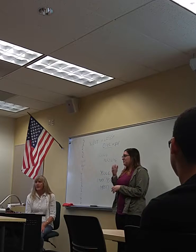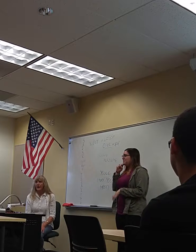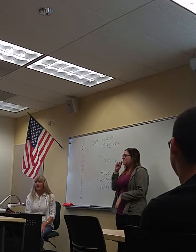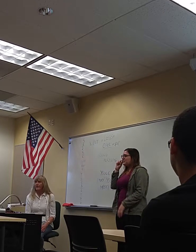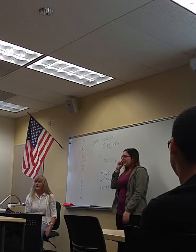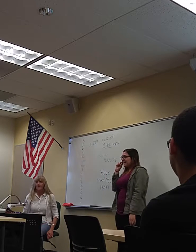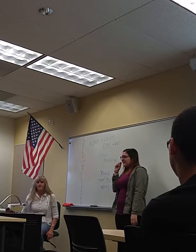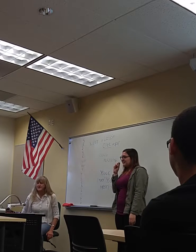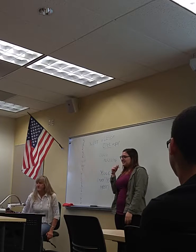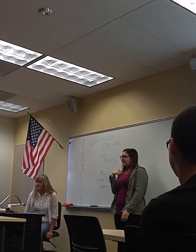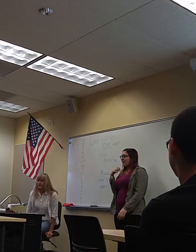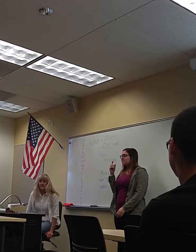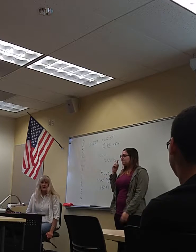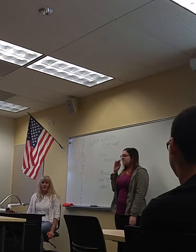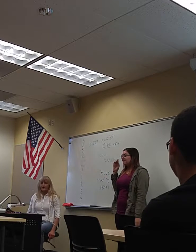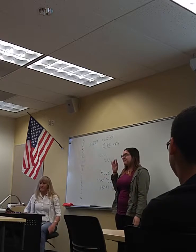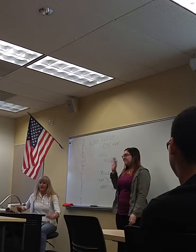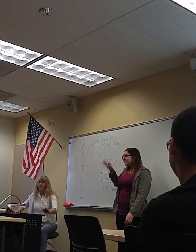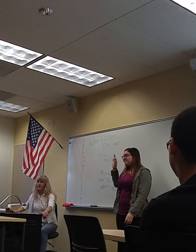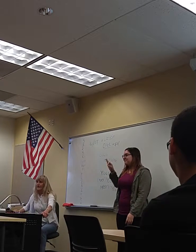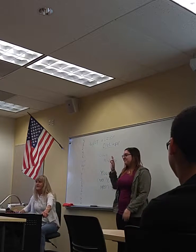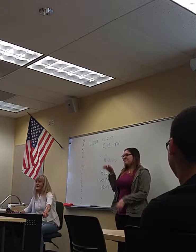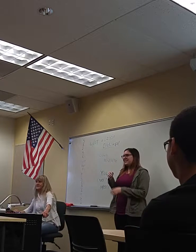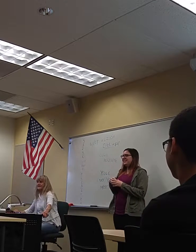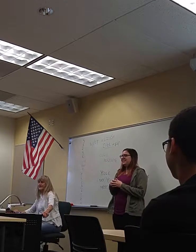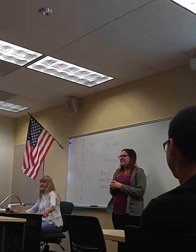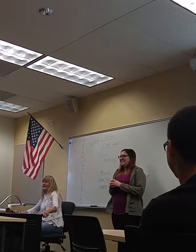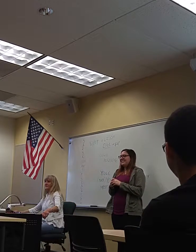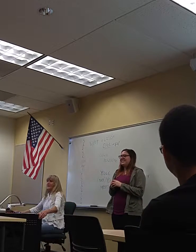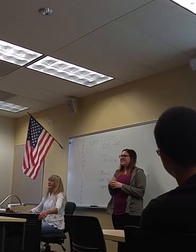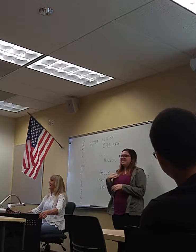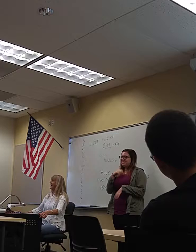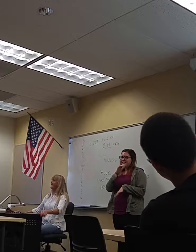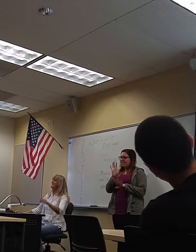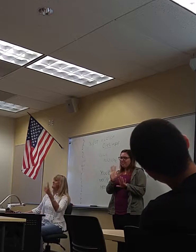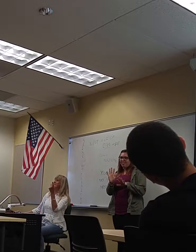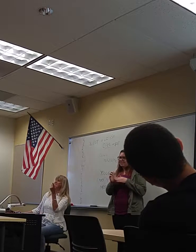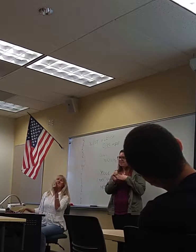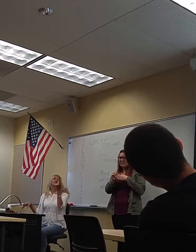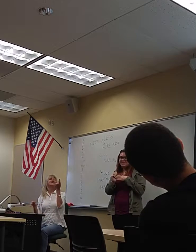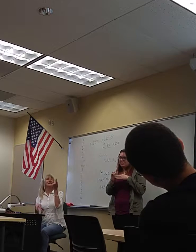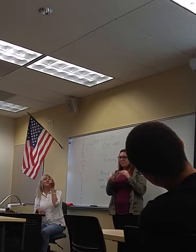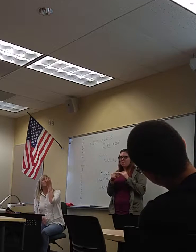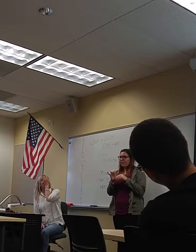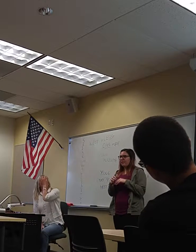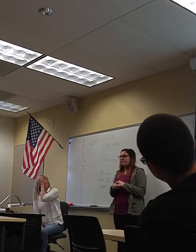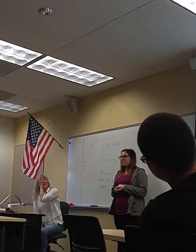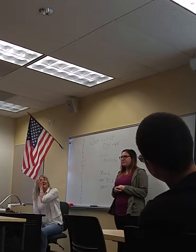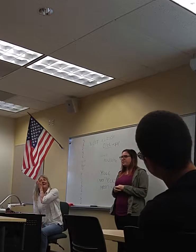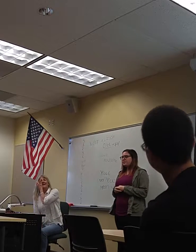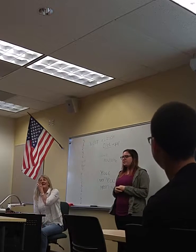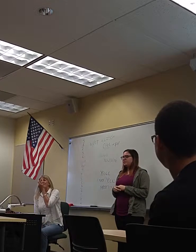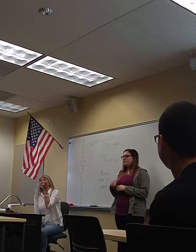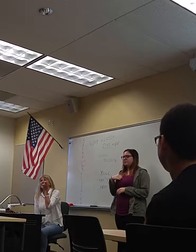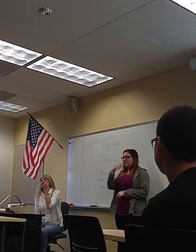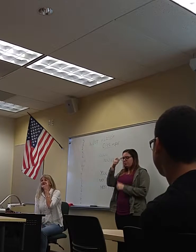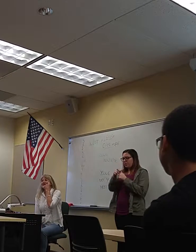I know. Good for you. No, that's no, good. I do. I don't let it slide. I can remember one time Avery had this kid